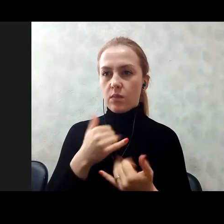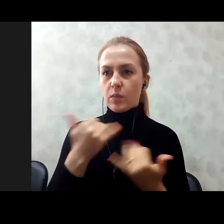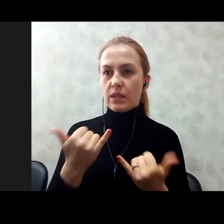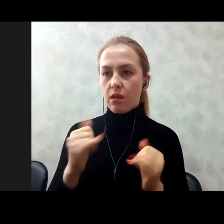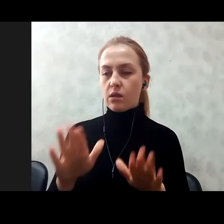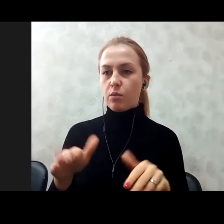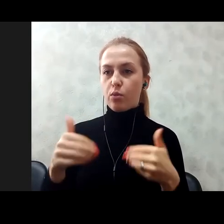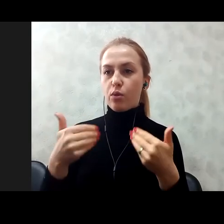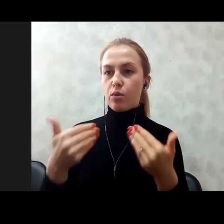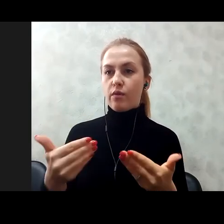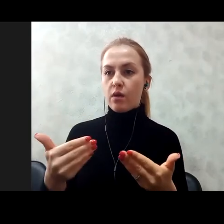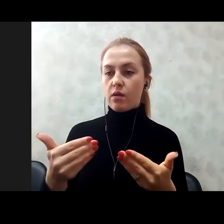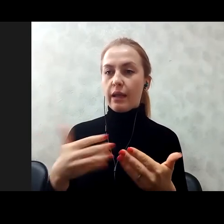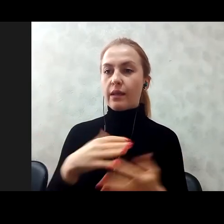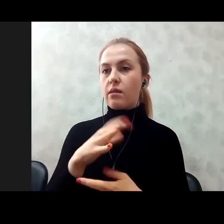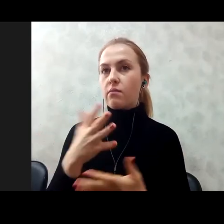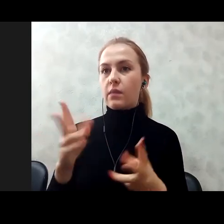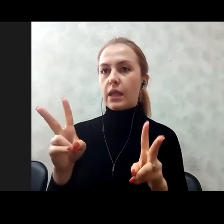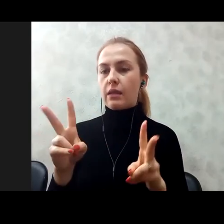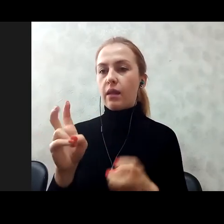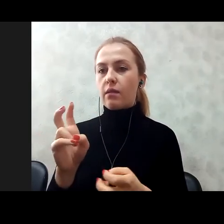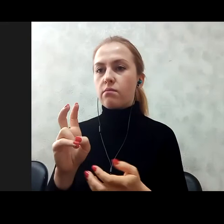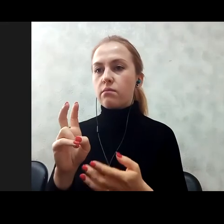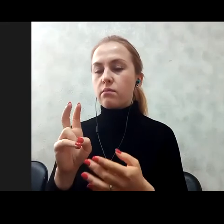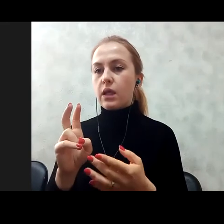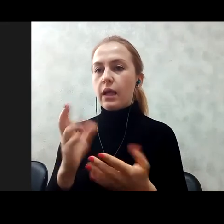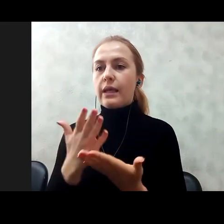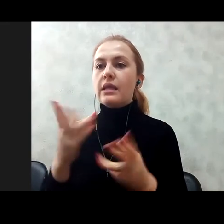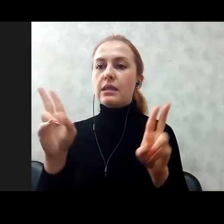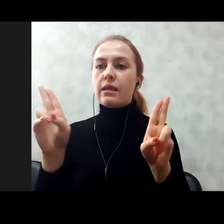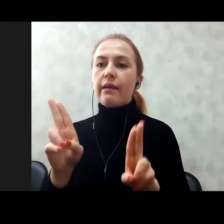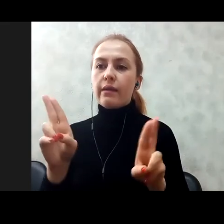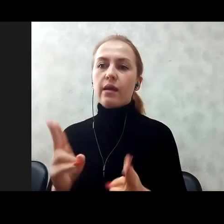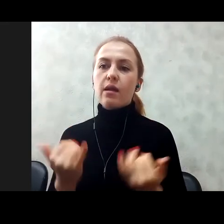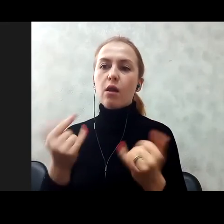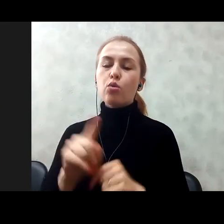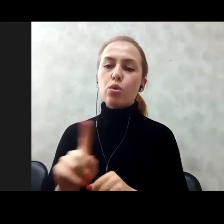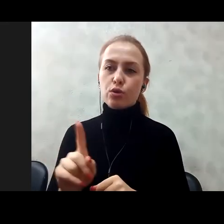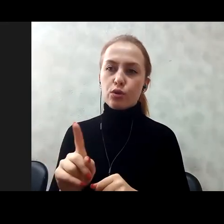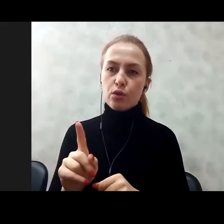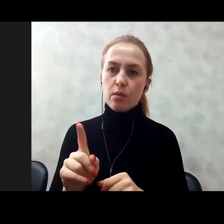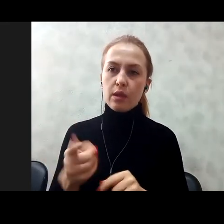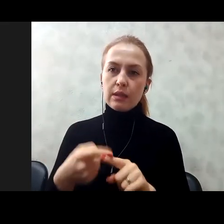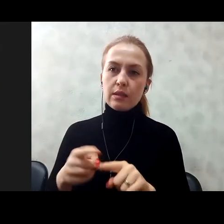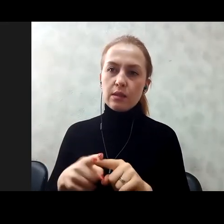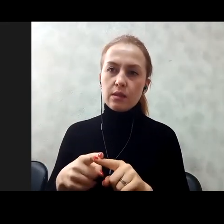I am not ready to come up with some solutions or proposals right now, but